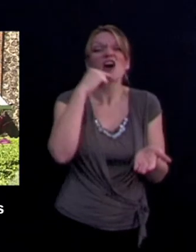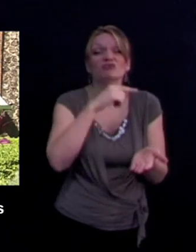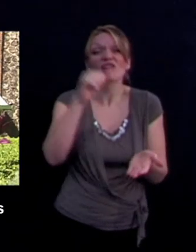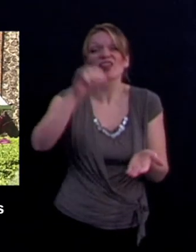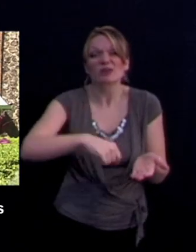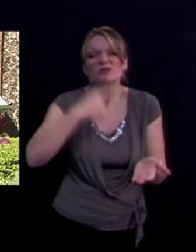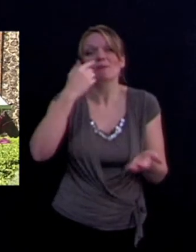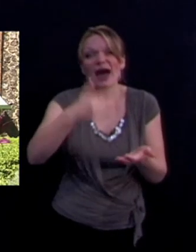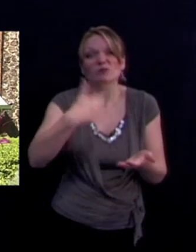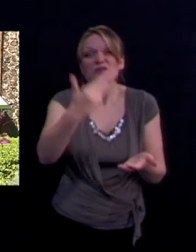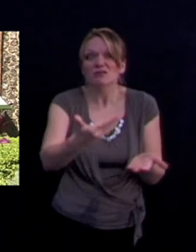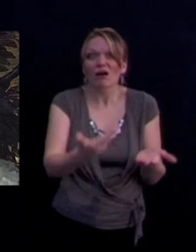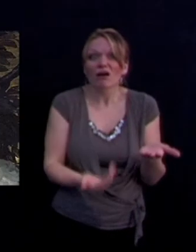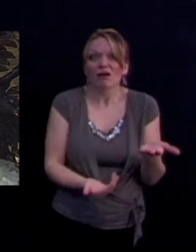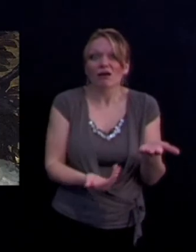pounds.